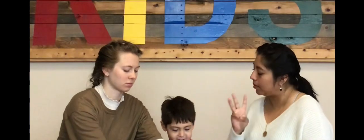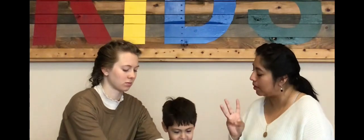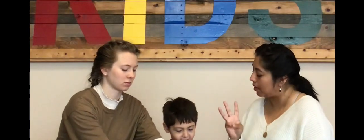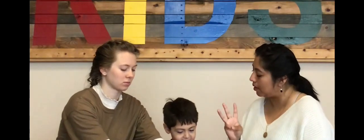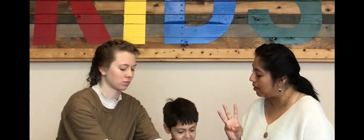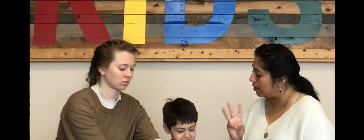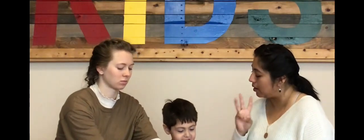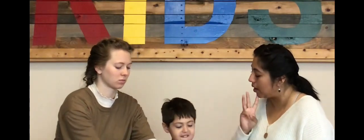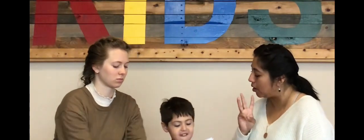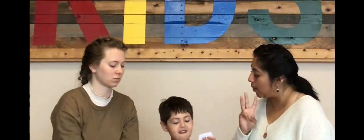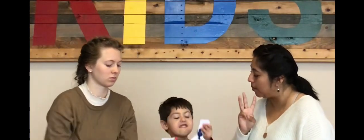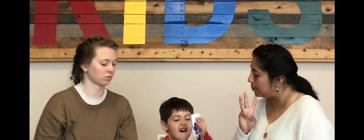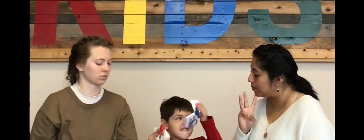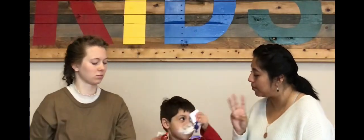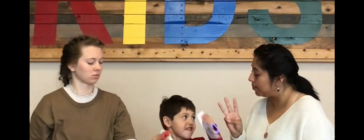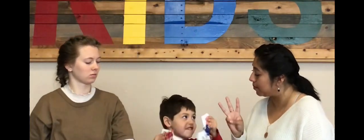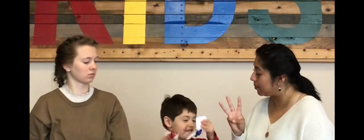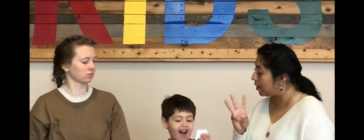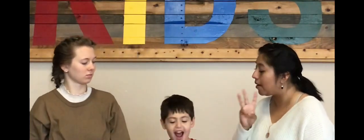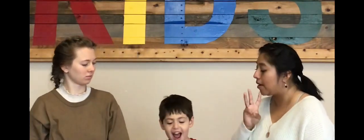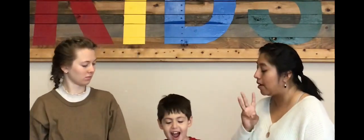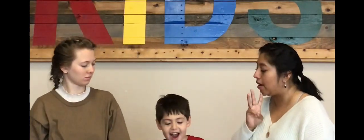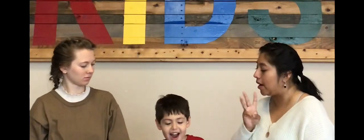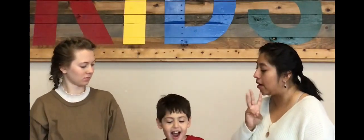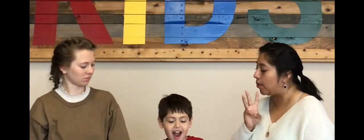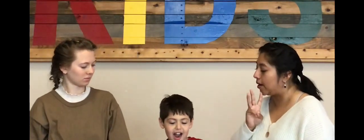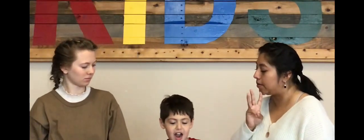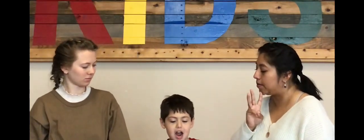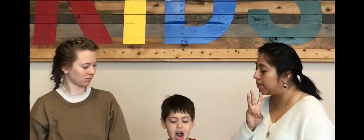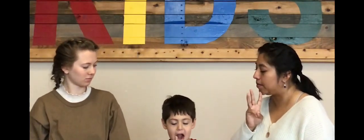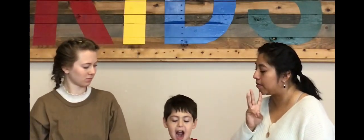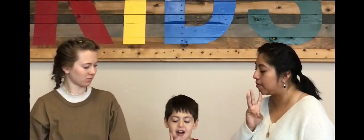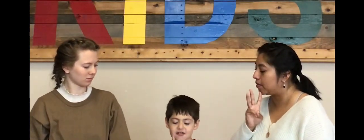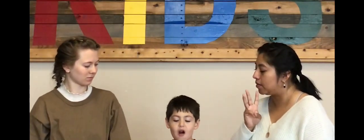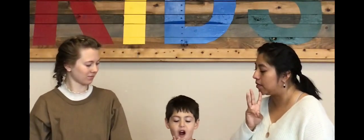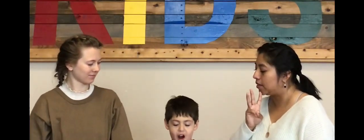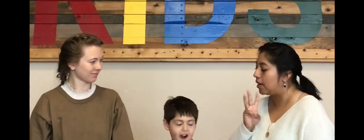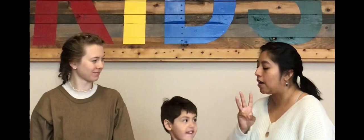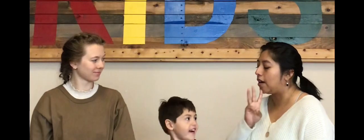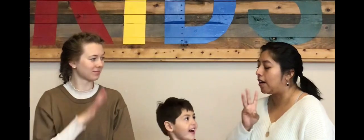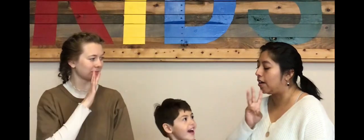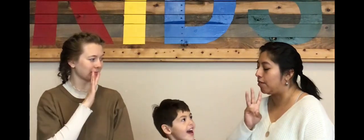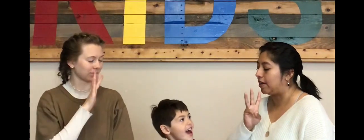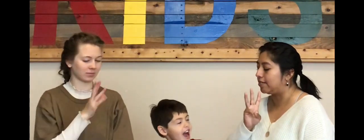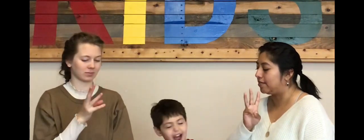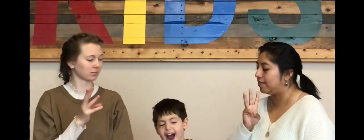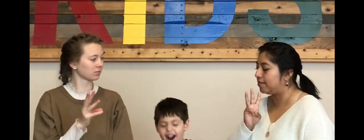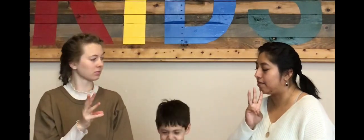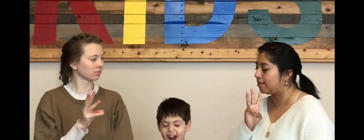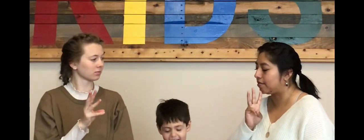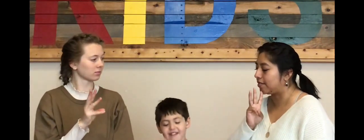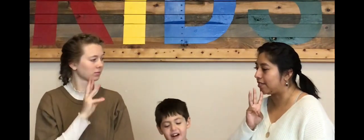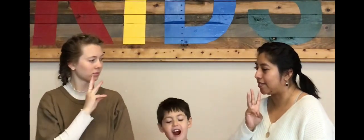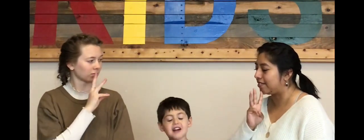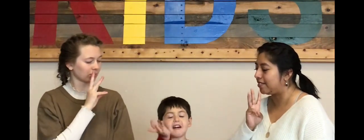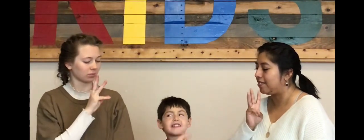Water. Agua. Agua. Agua. Agua. Agua. Agua.